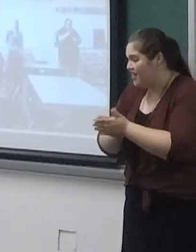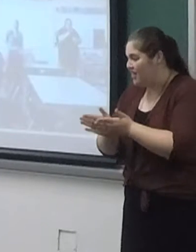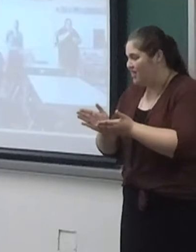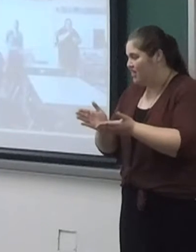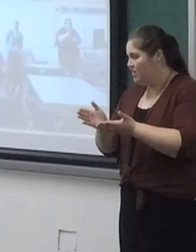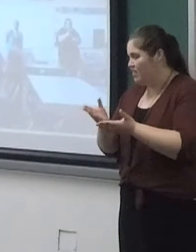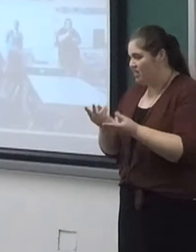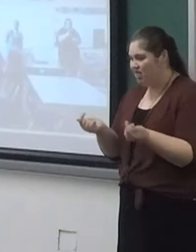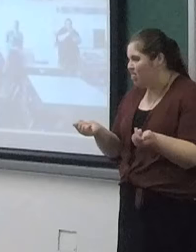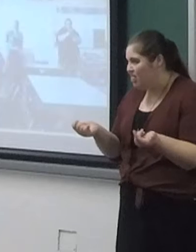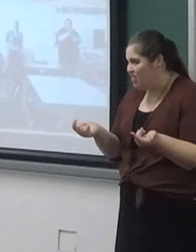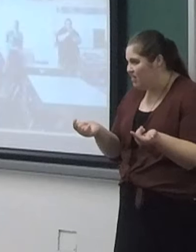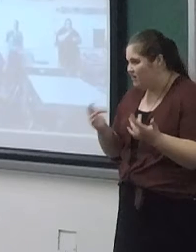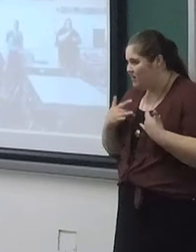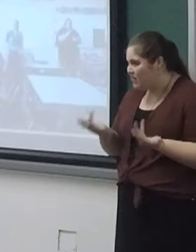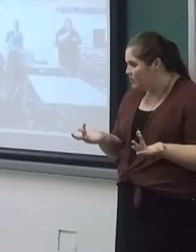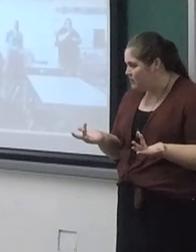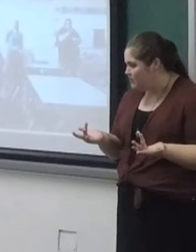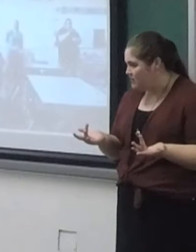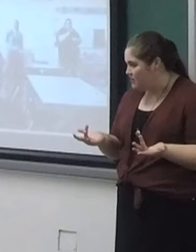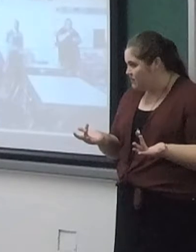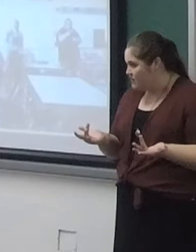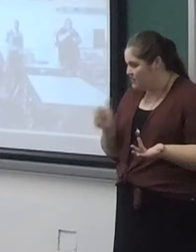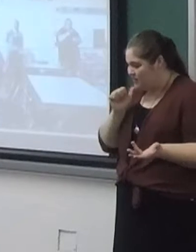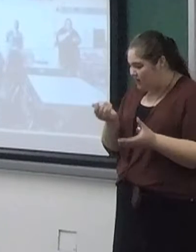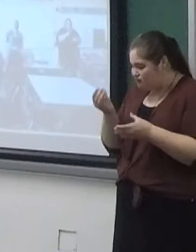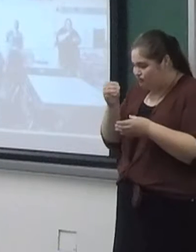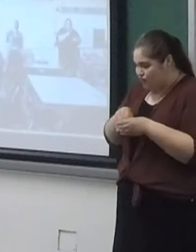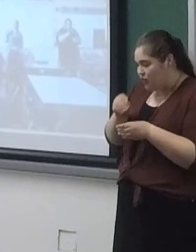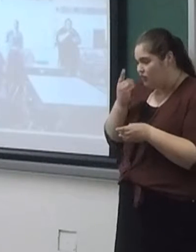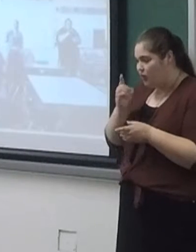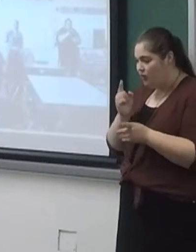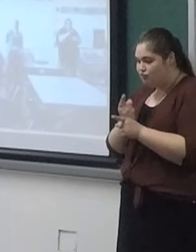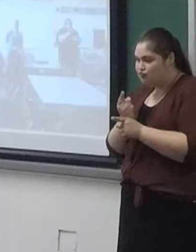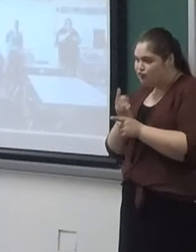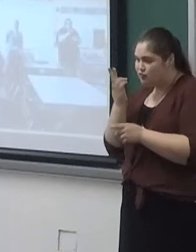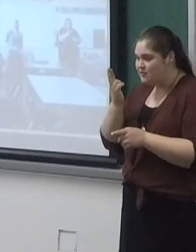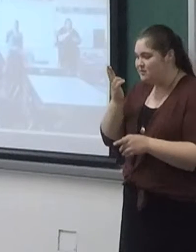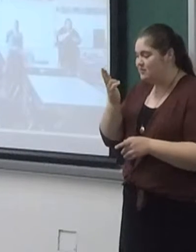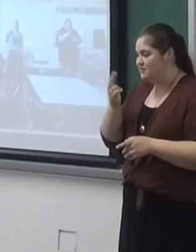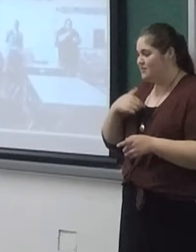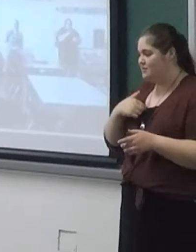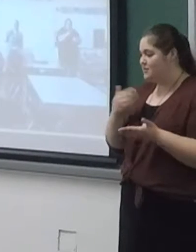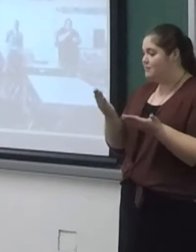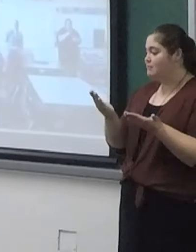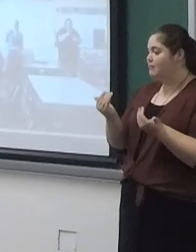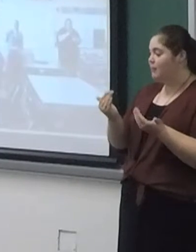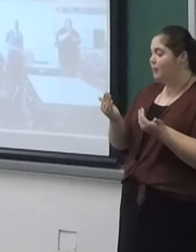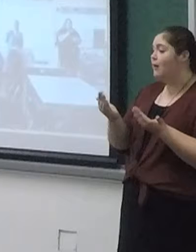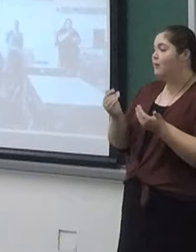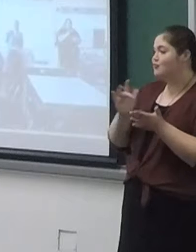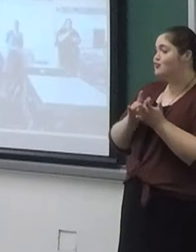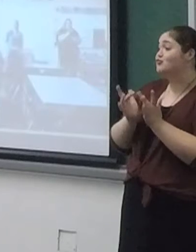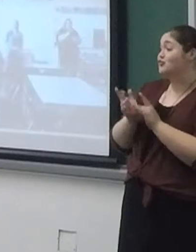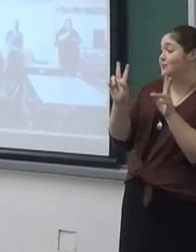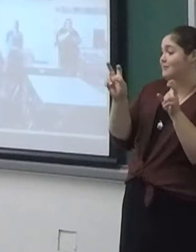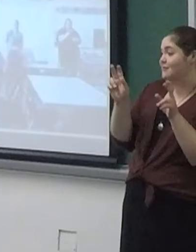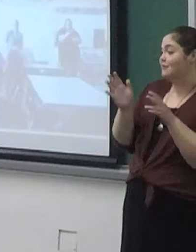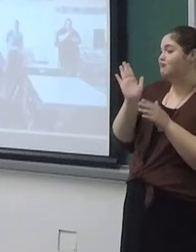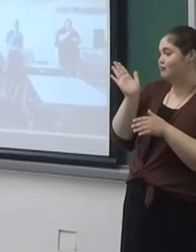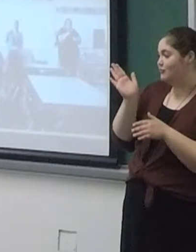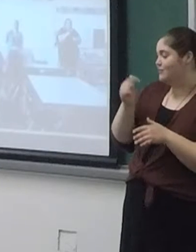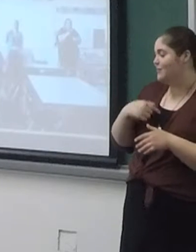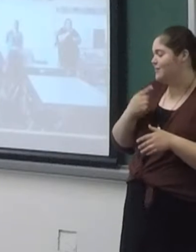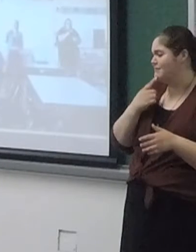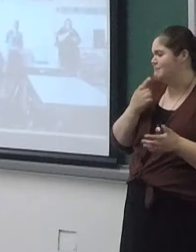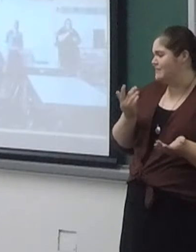lacking. You know, it doesn't seem like you are in it for the right reasons. And it kind of was like a come to Jesus talk, and I realized that I was